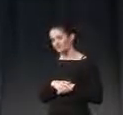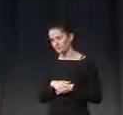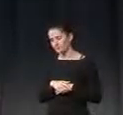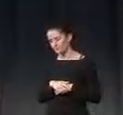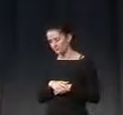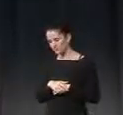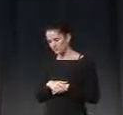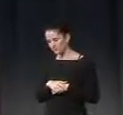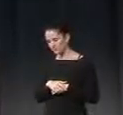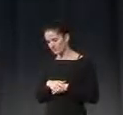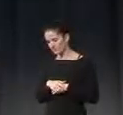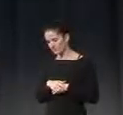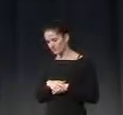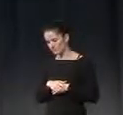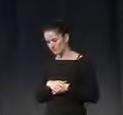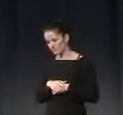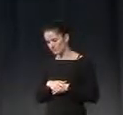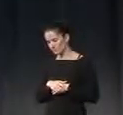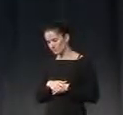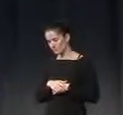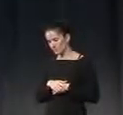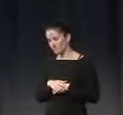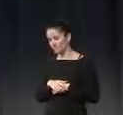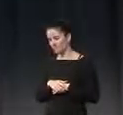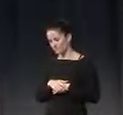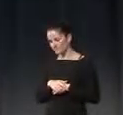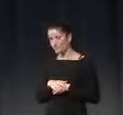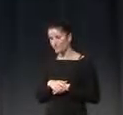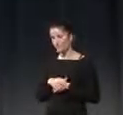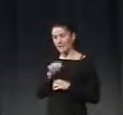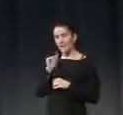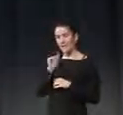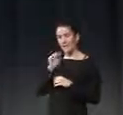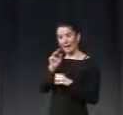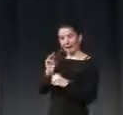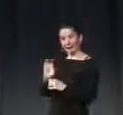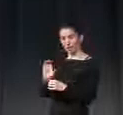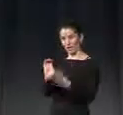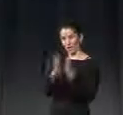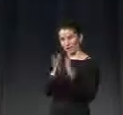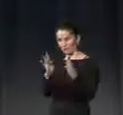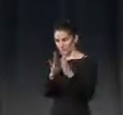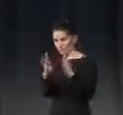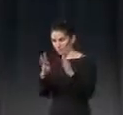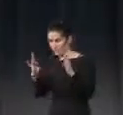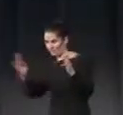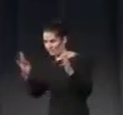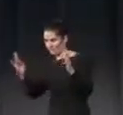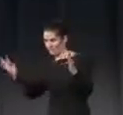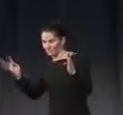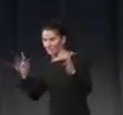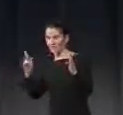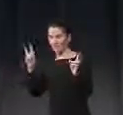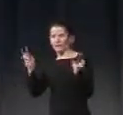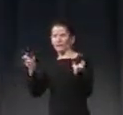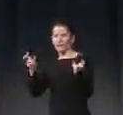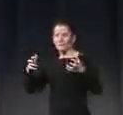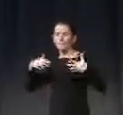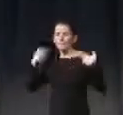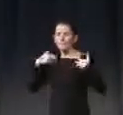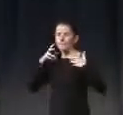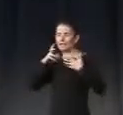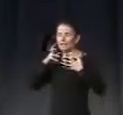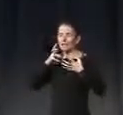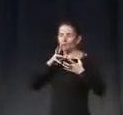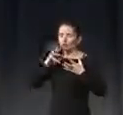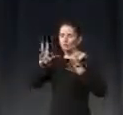Impairments. Unintelligible interference between AM channels was known as monkey chatter. Crosstalk was the interference of other